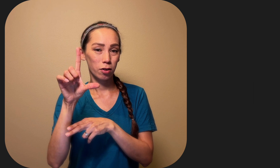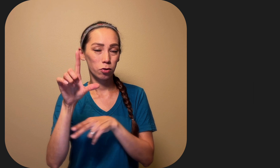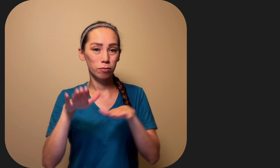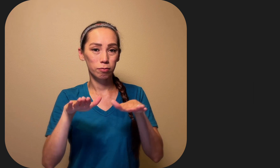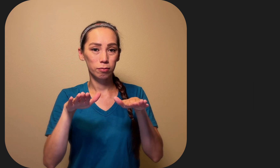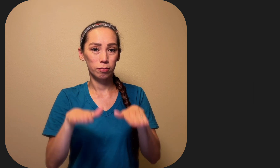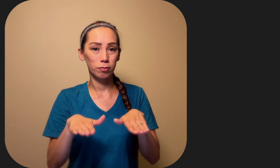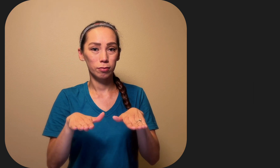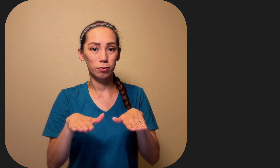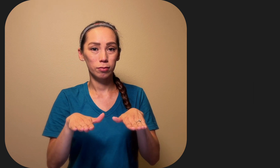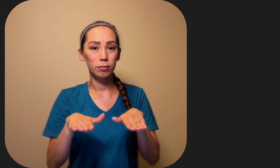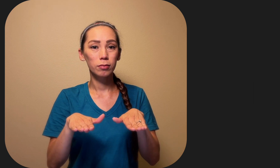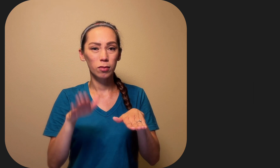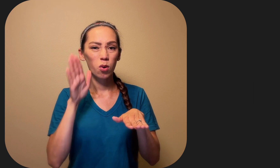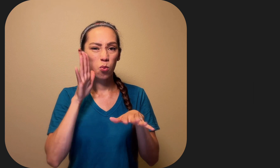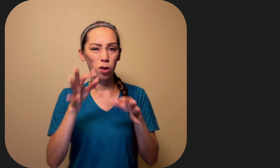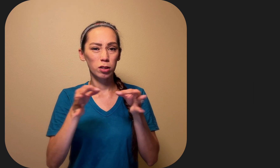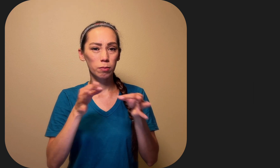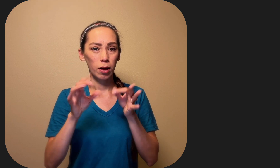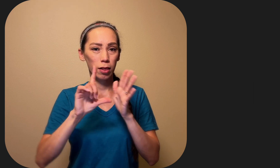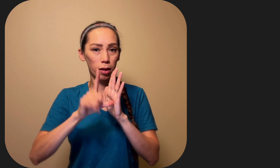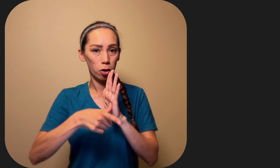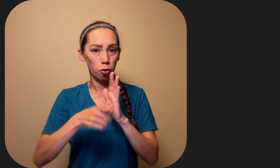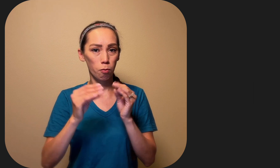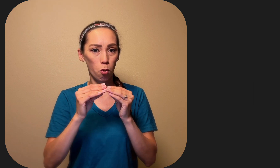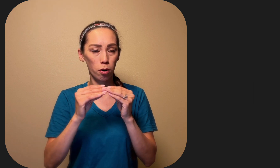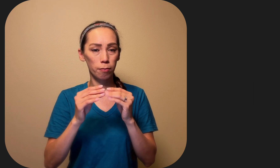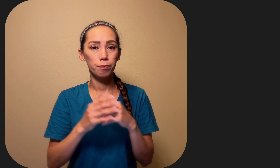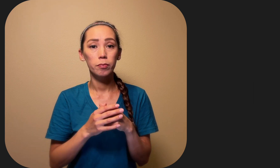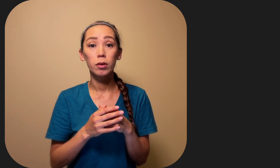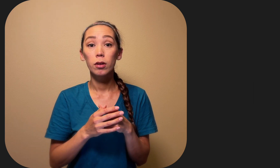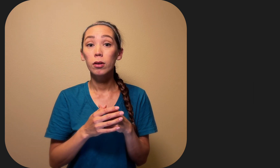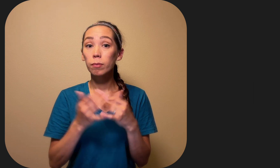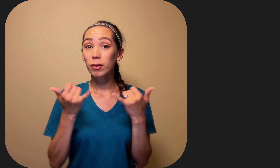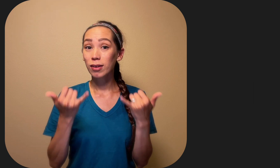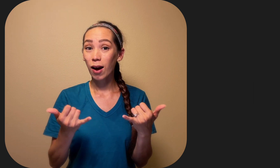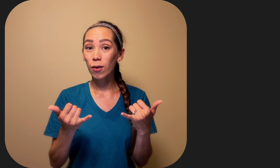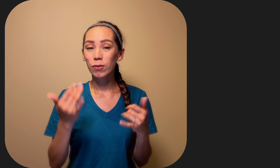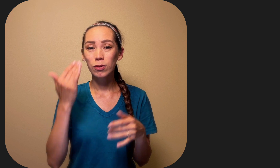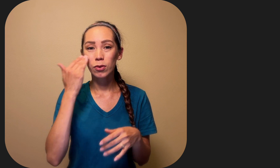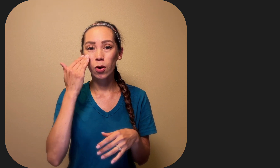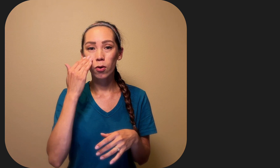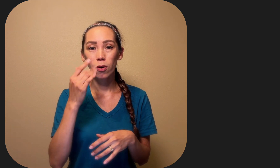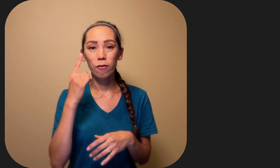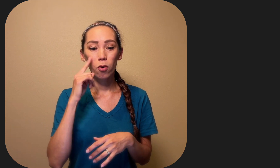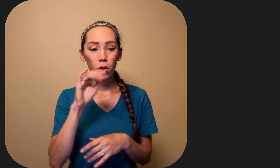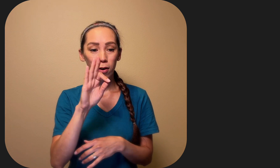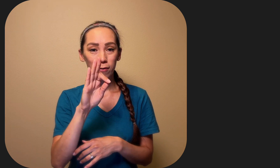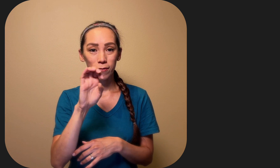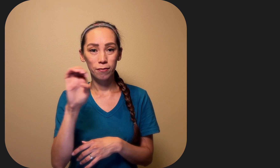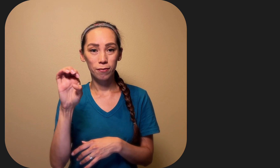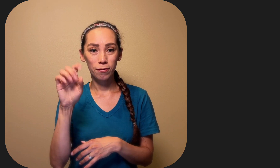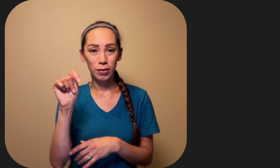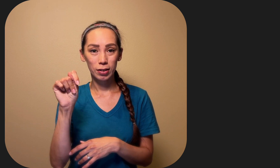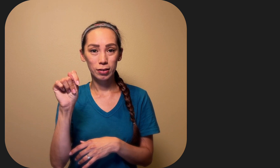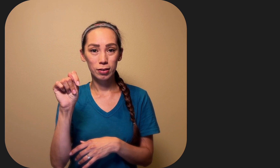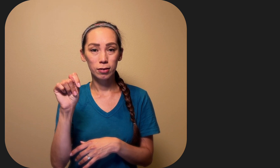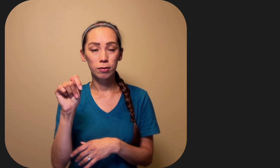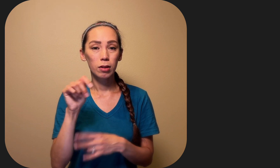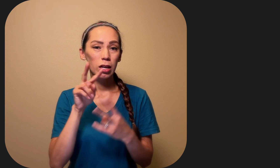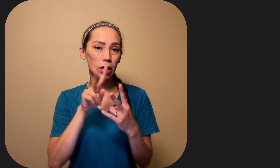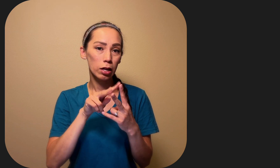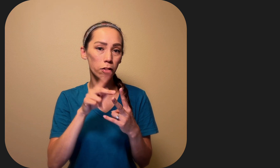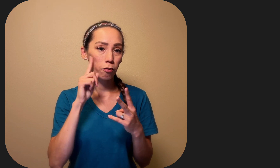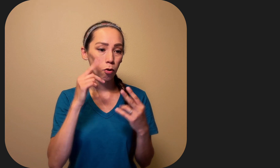use classifiers if you wanted to specify, which we'll get into at another time. But for now, just know the word feet. You